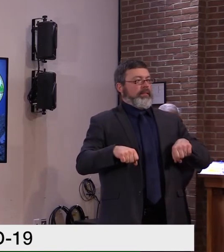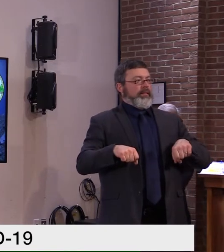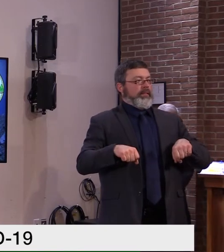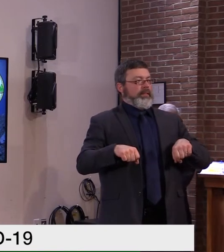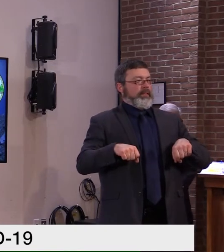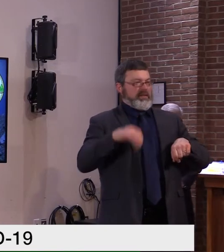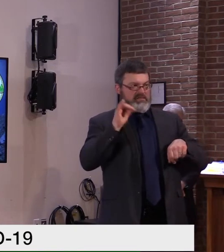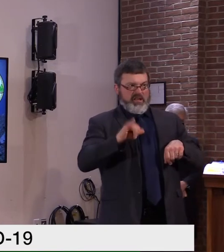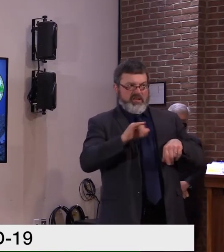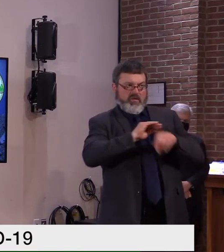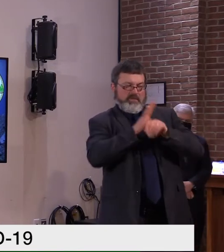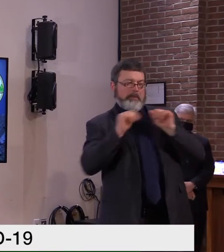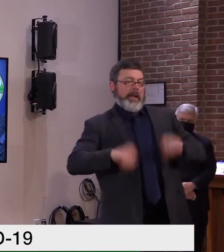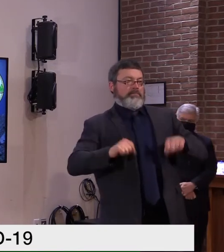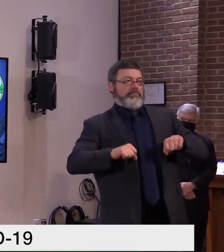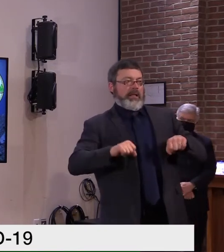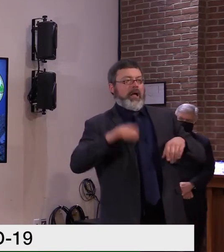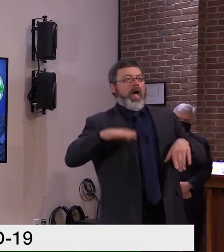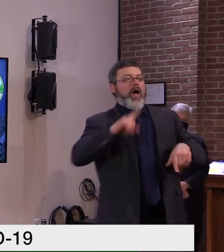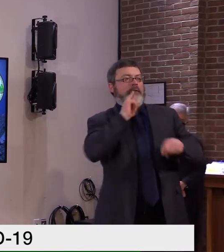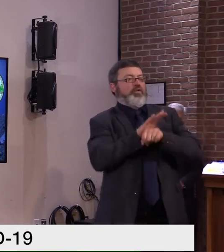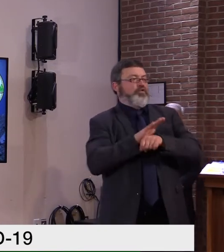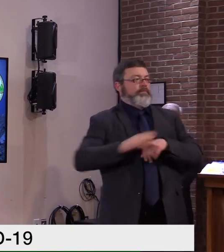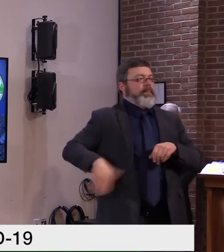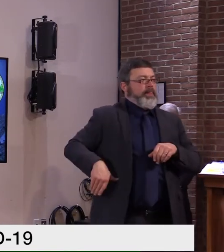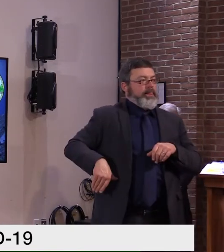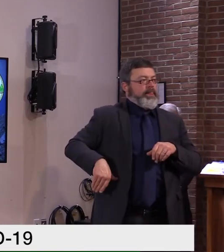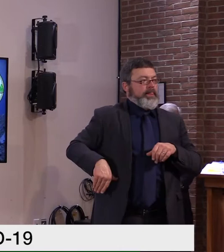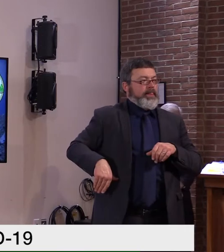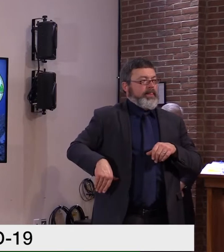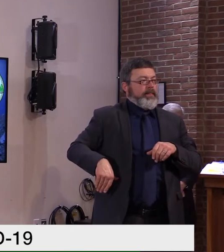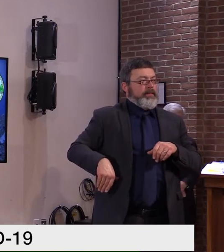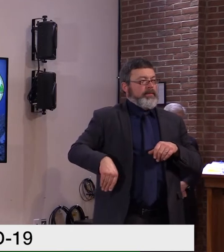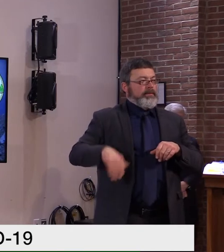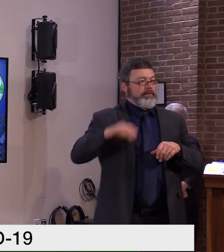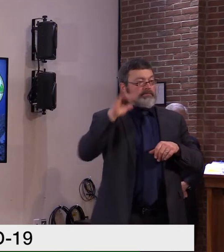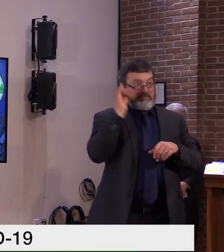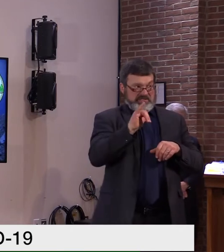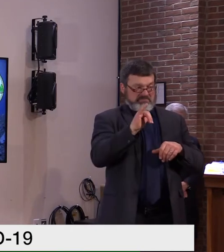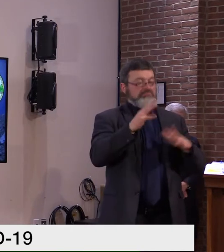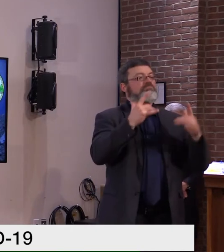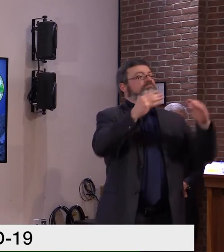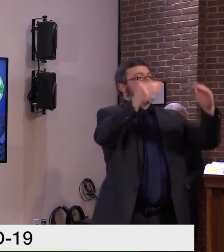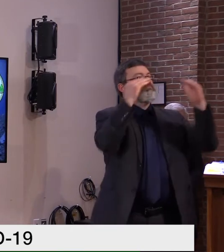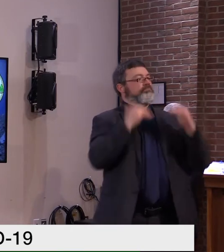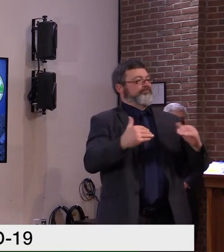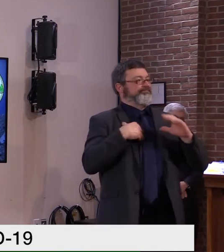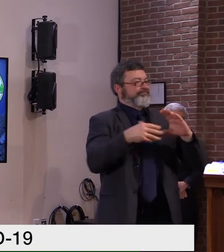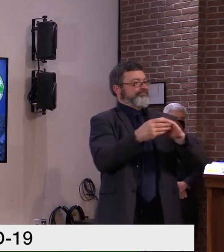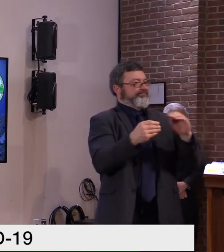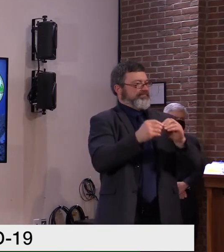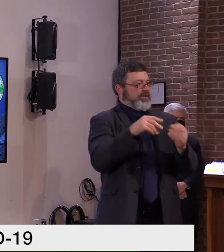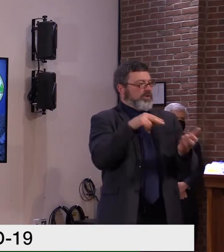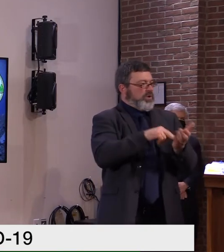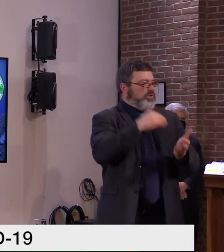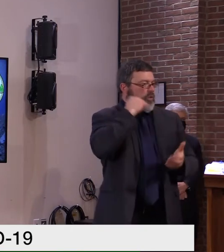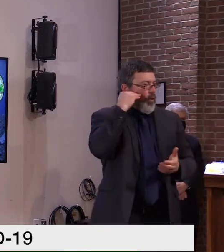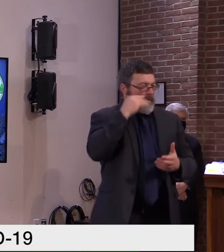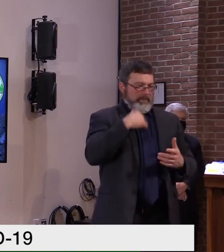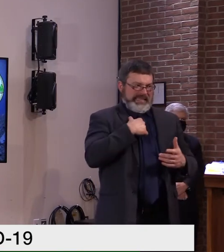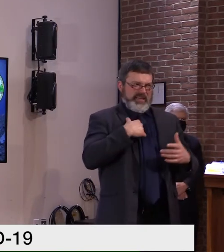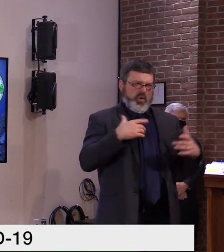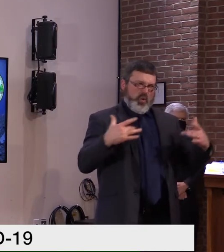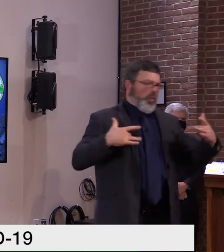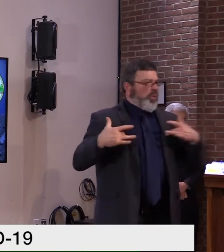And speaking about nursing homes, I did talk Friday about my increasing concerns related to long-term care facilities.